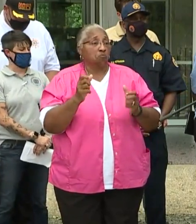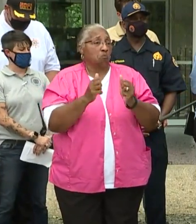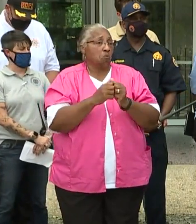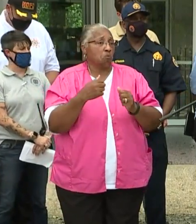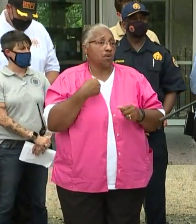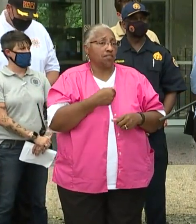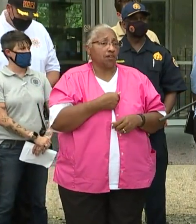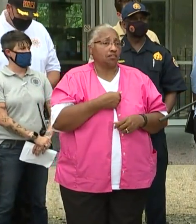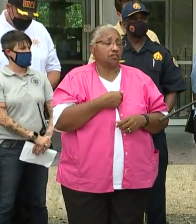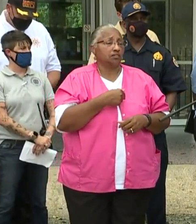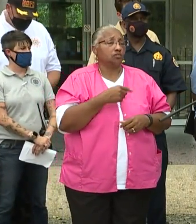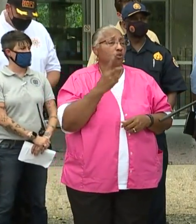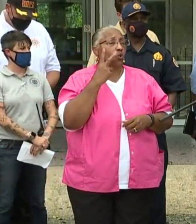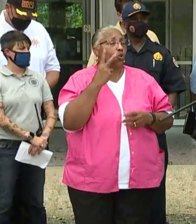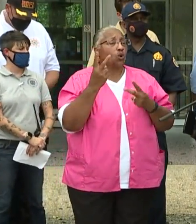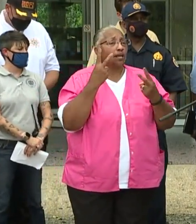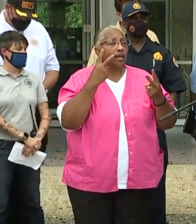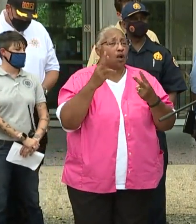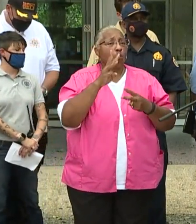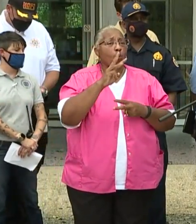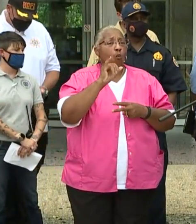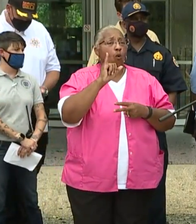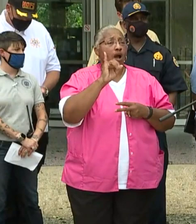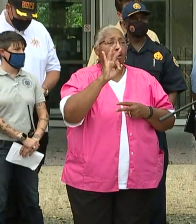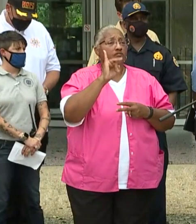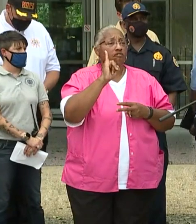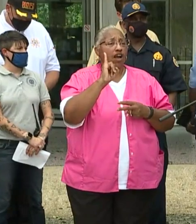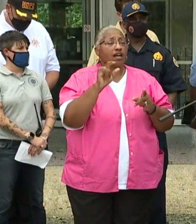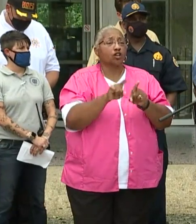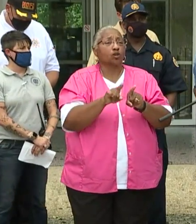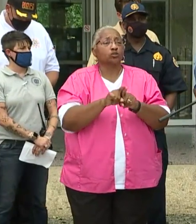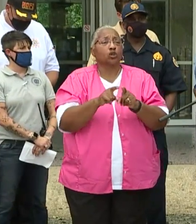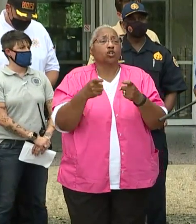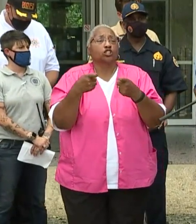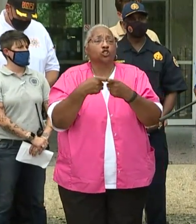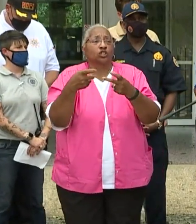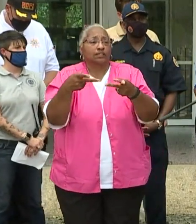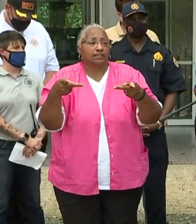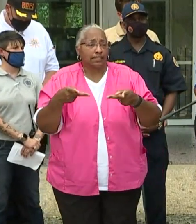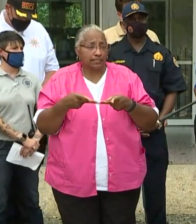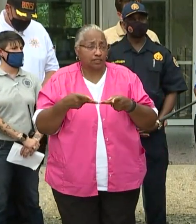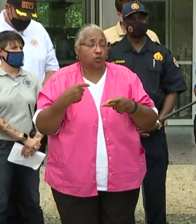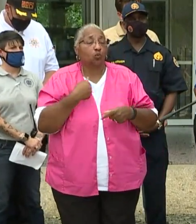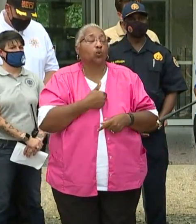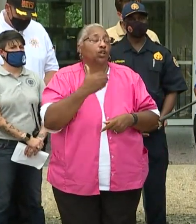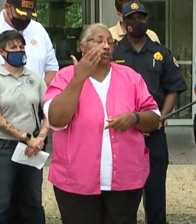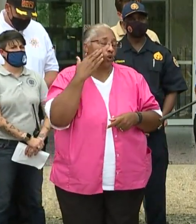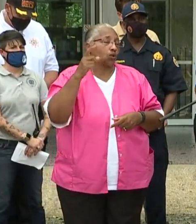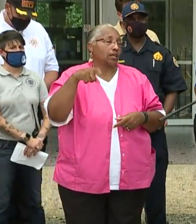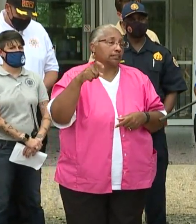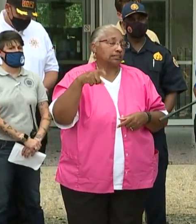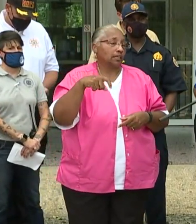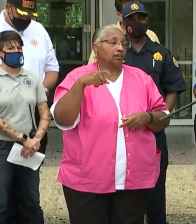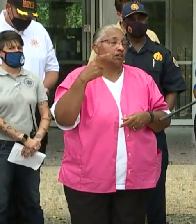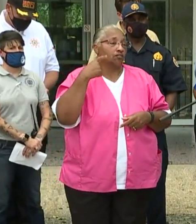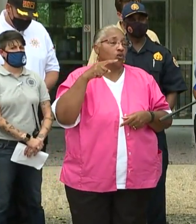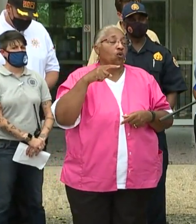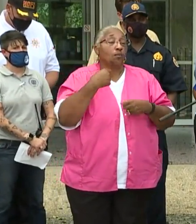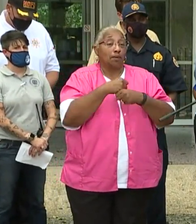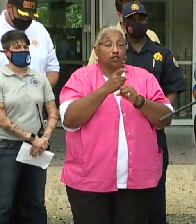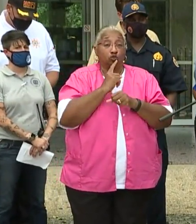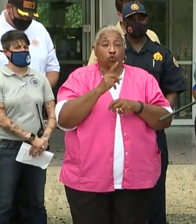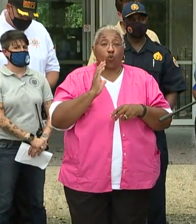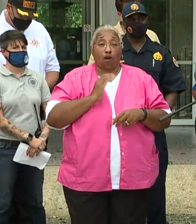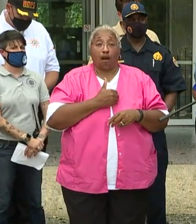us. So it's looking at the Wi-Fi, and it's also looking at the charging stations that we know are necessary to ensure